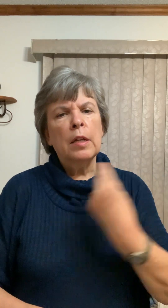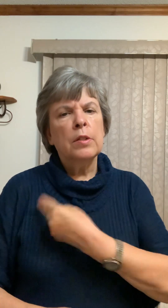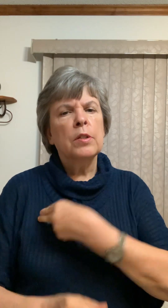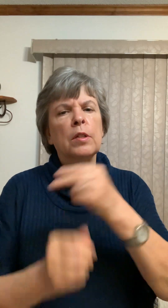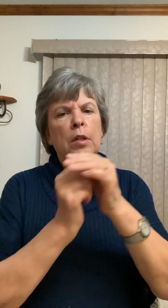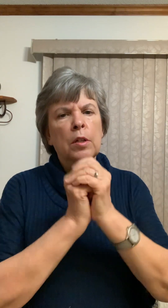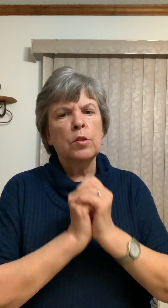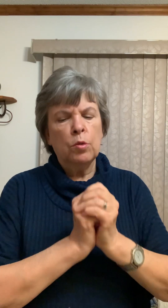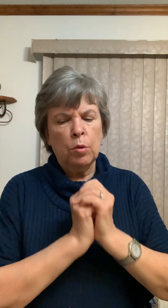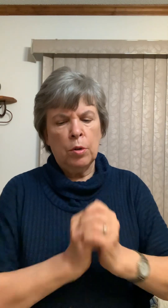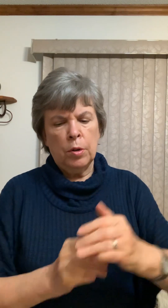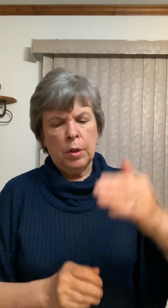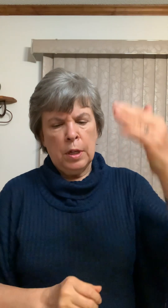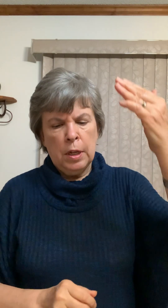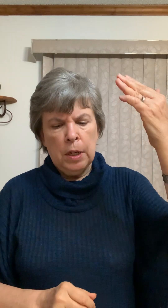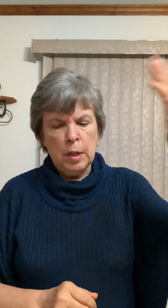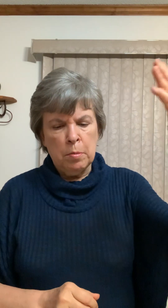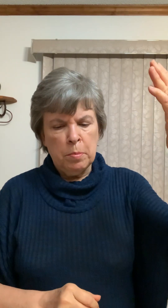us adore him.